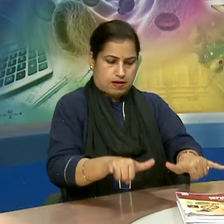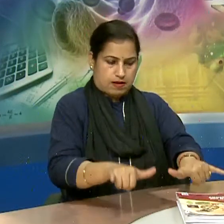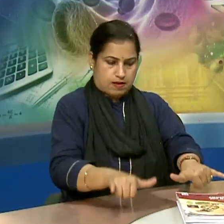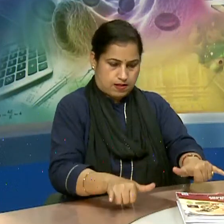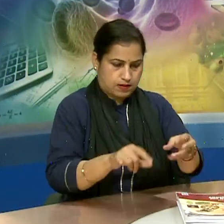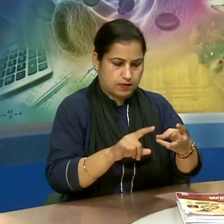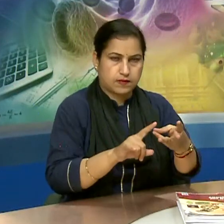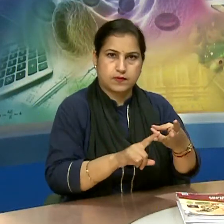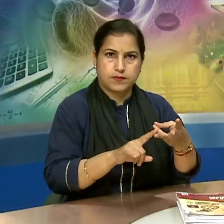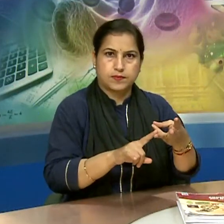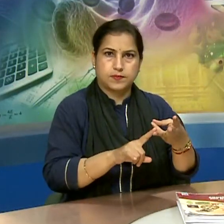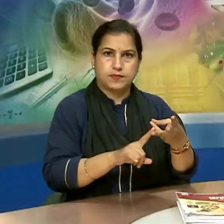length,